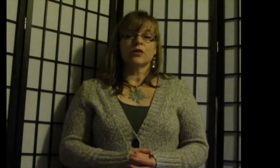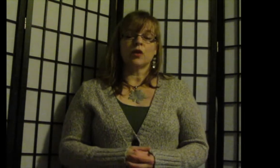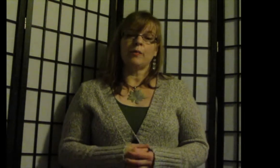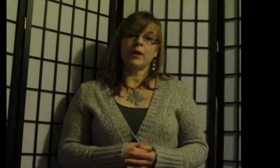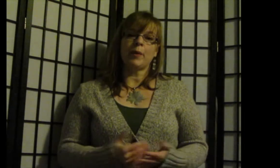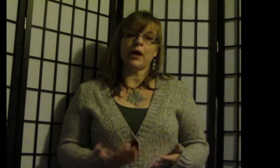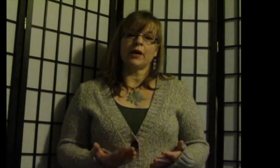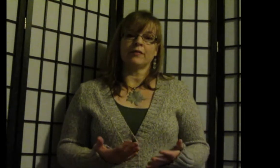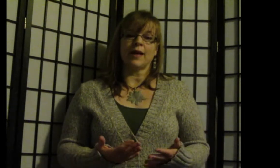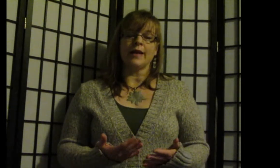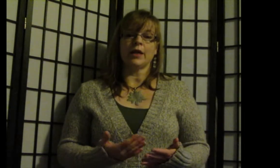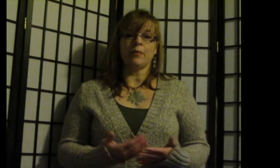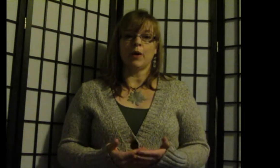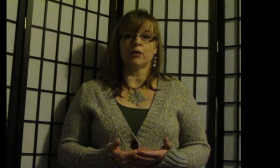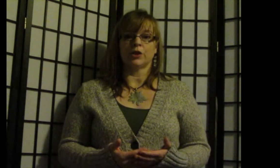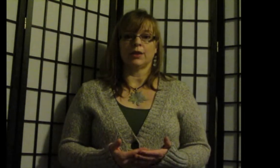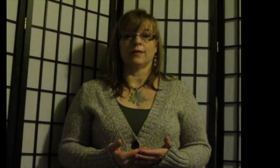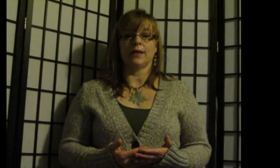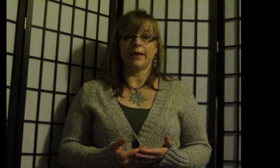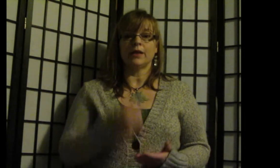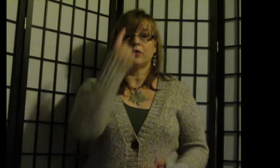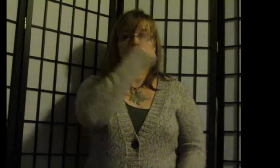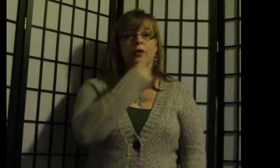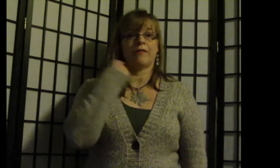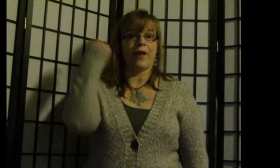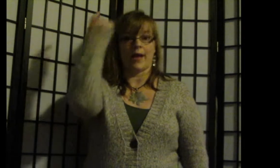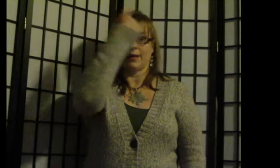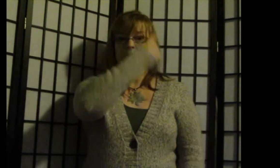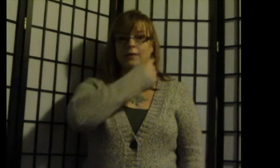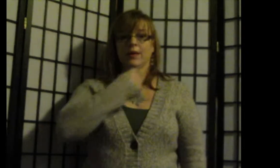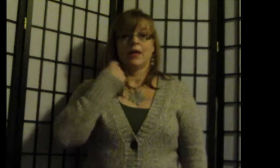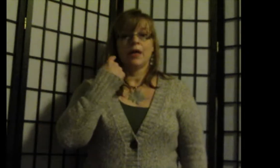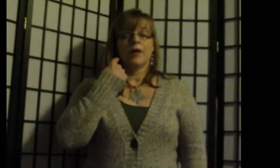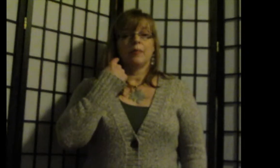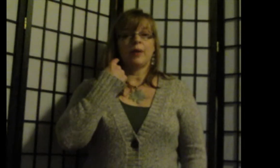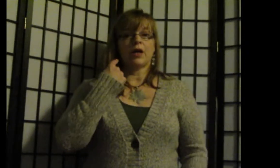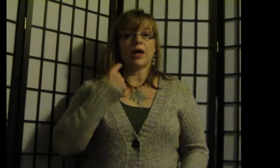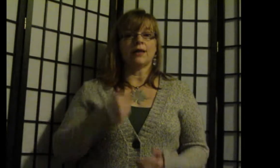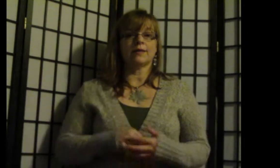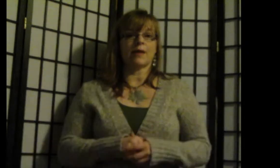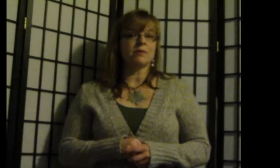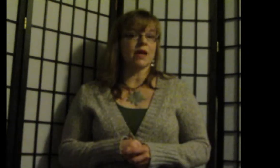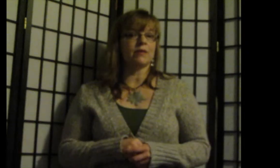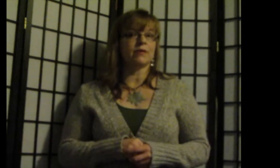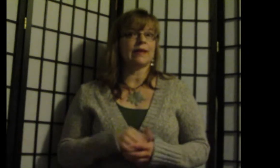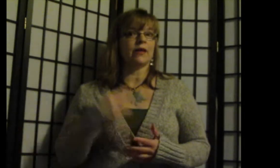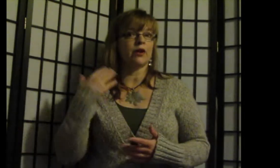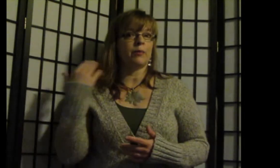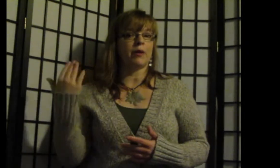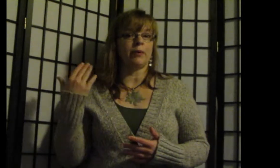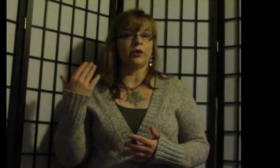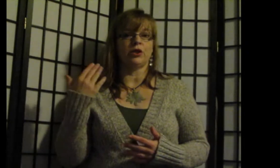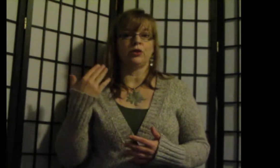So a big part of signing emotions is your face, because sometimes hearing people